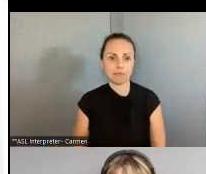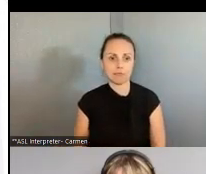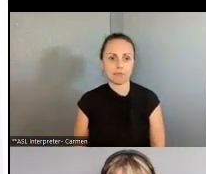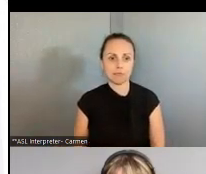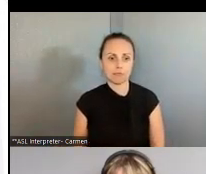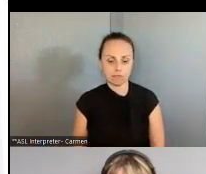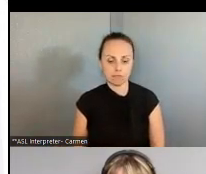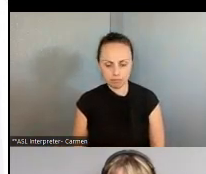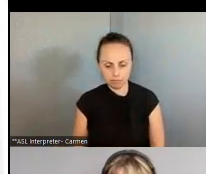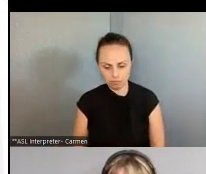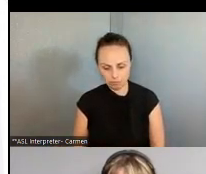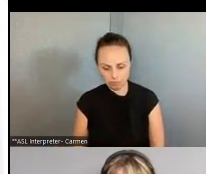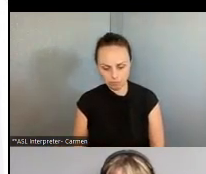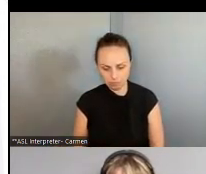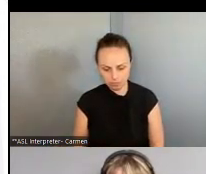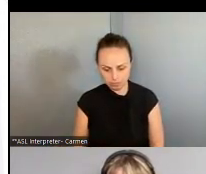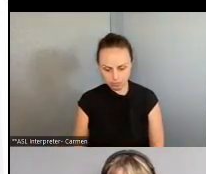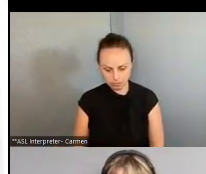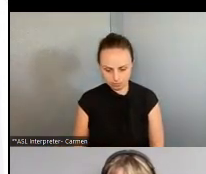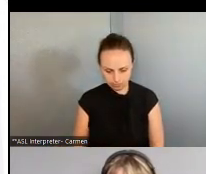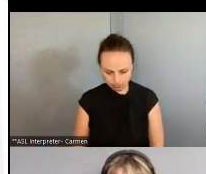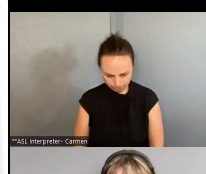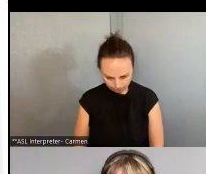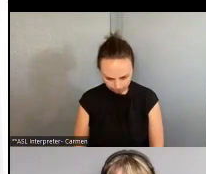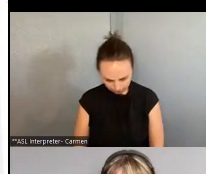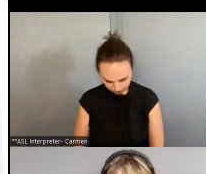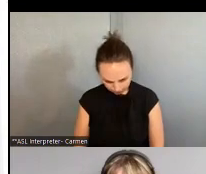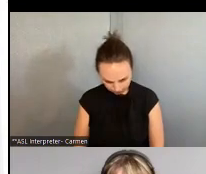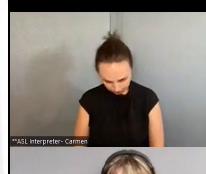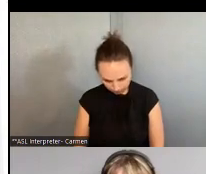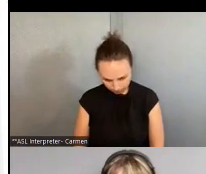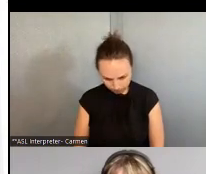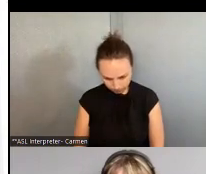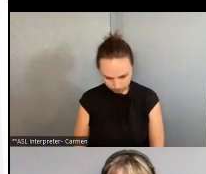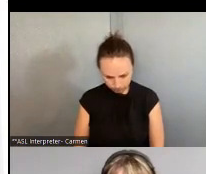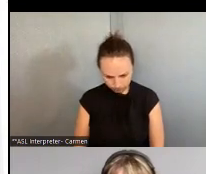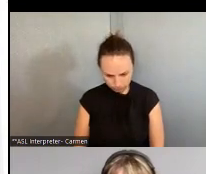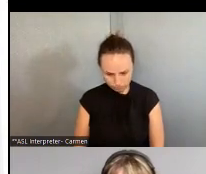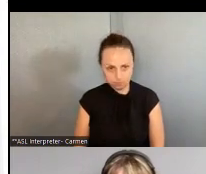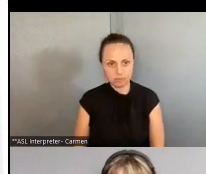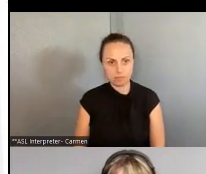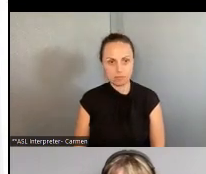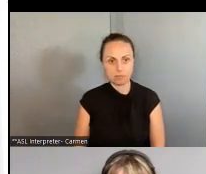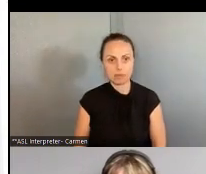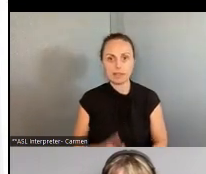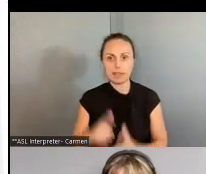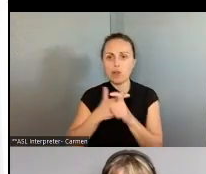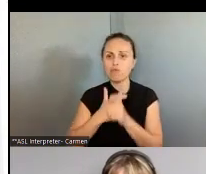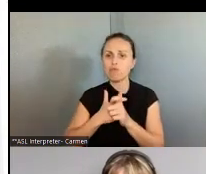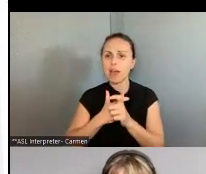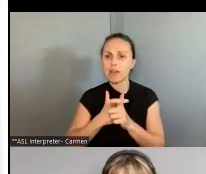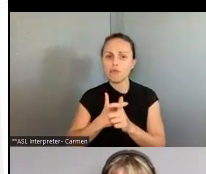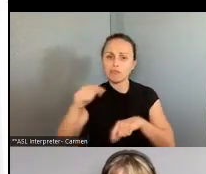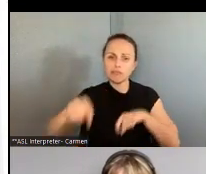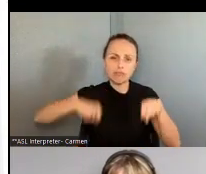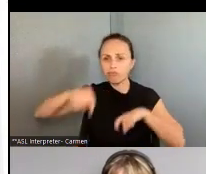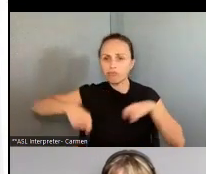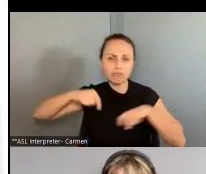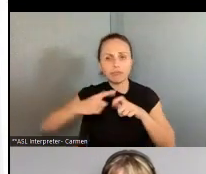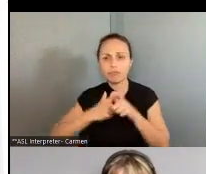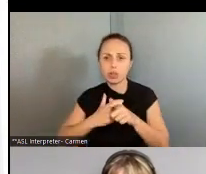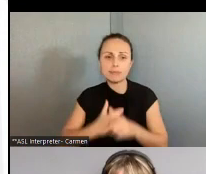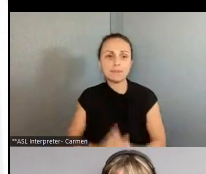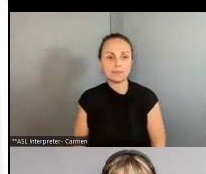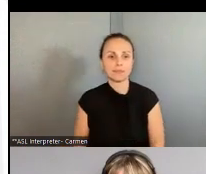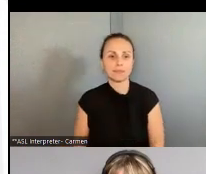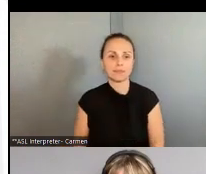Yes. Nice. Good job, everyone. I want you all to run in place. Run.